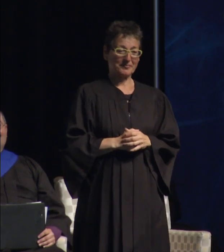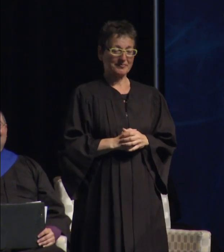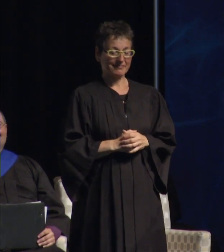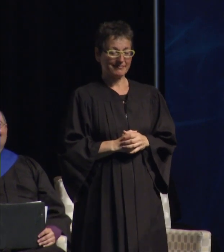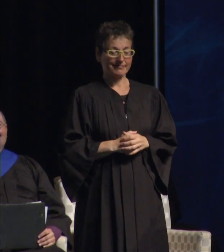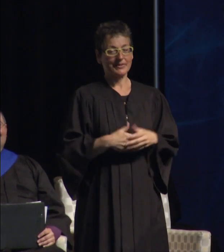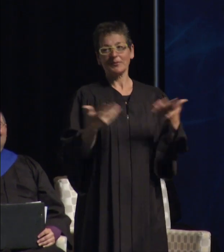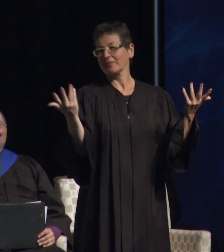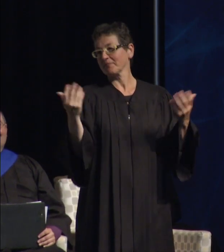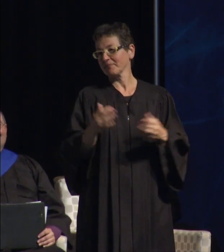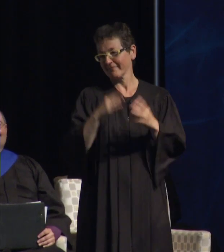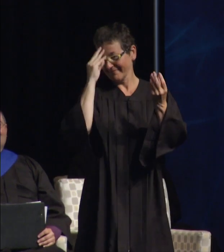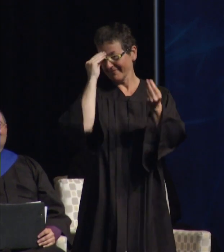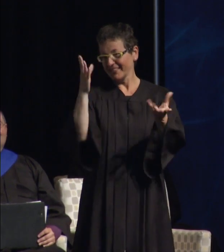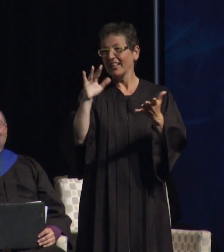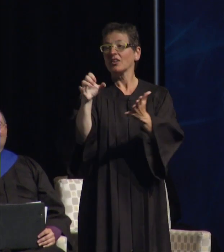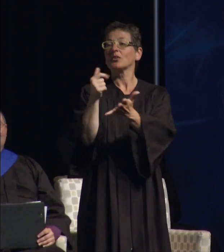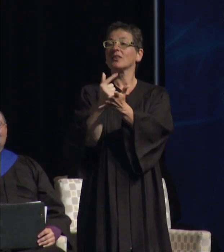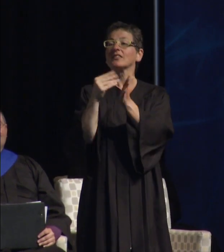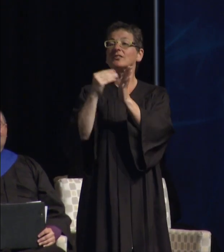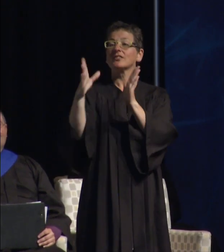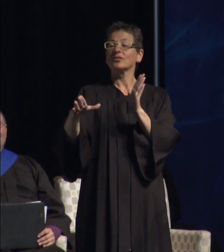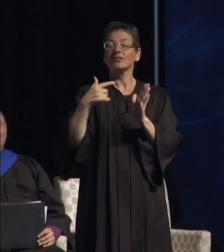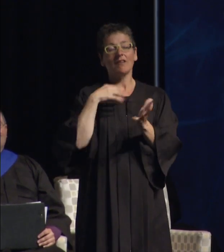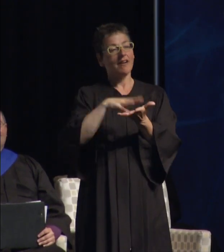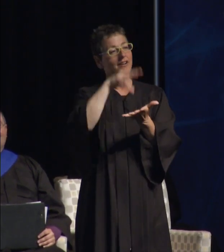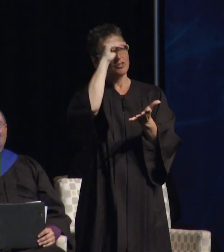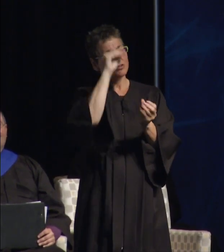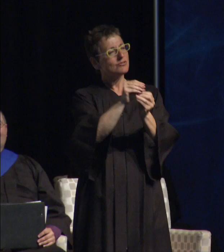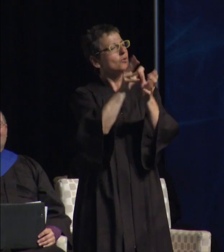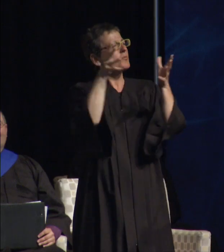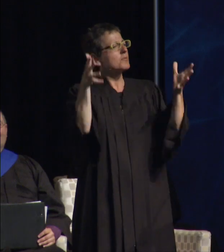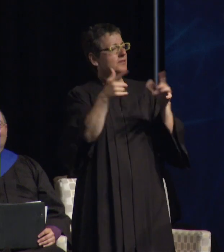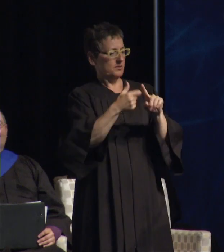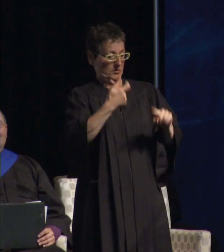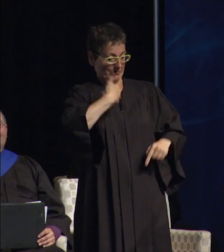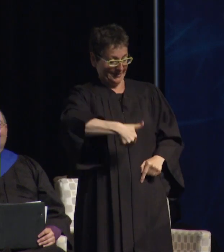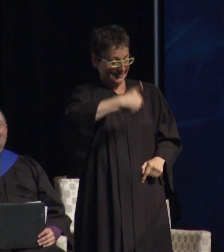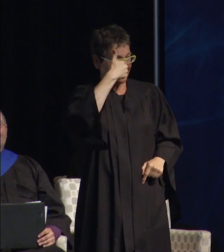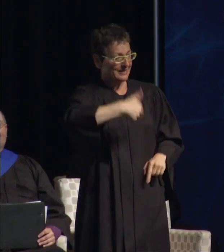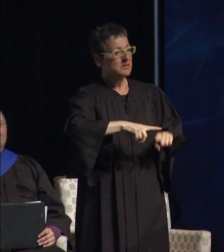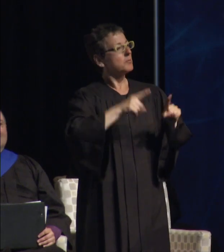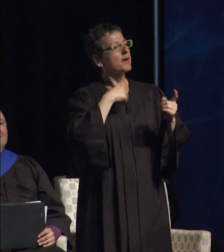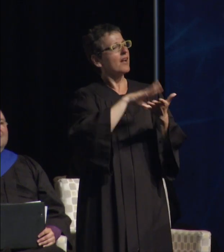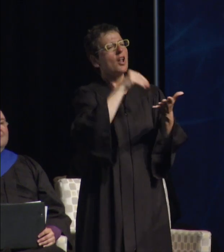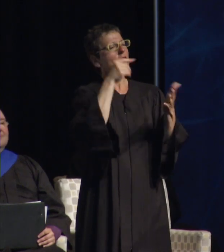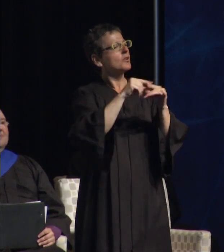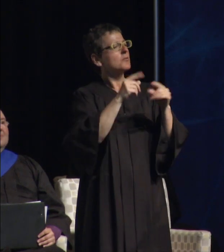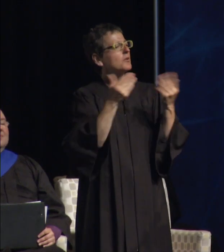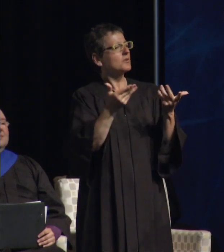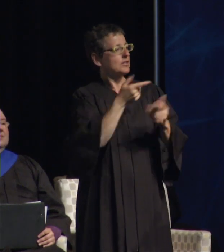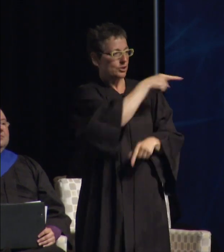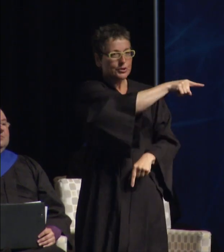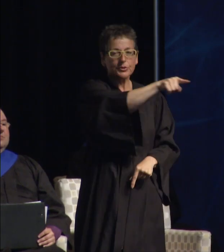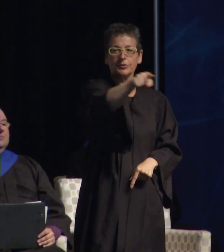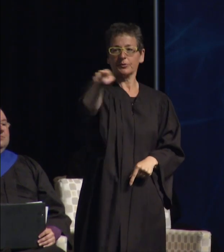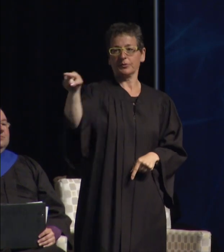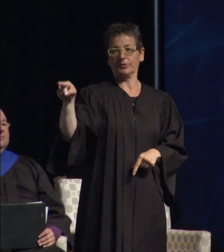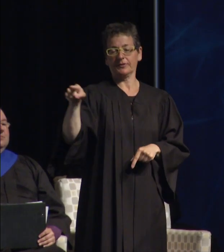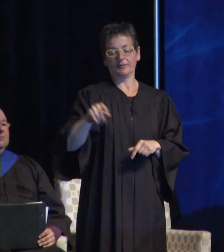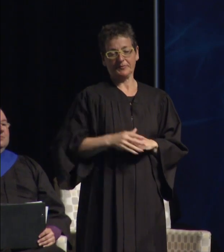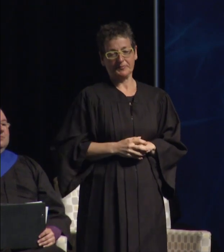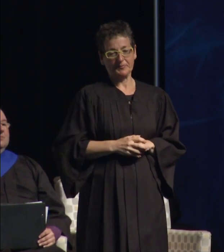Well, graduates, in addition to learning a great deal about myself, I learned a great deal about you during my test drives over the past